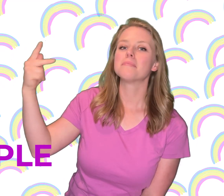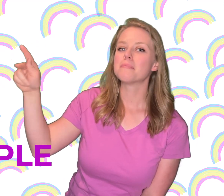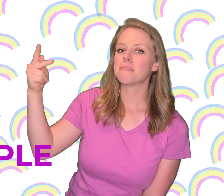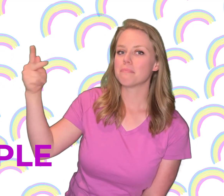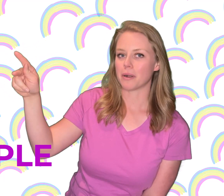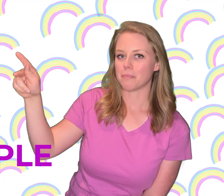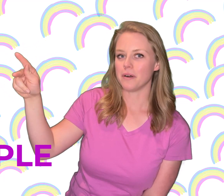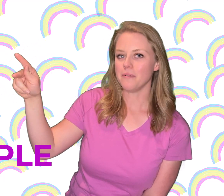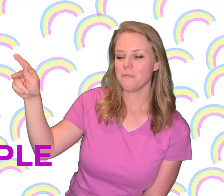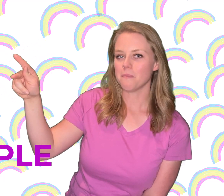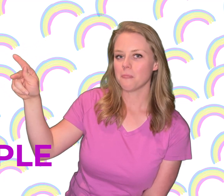purple,